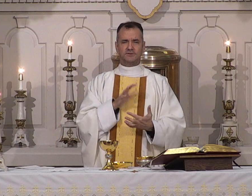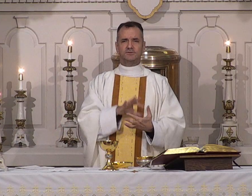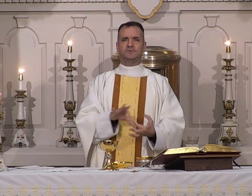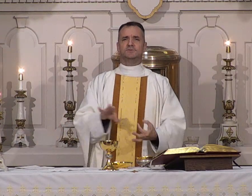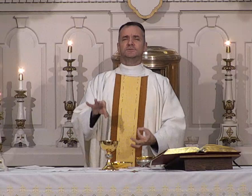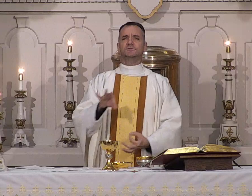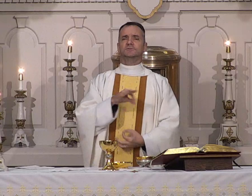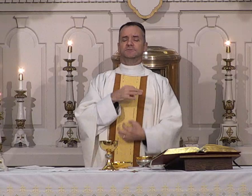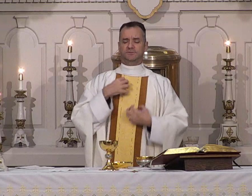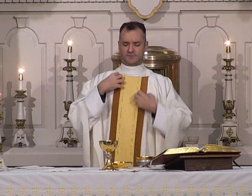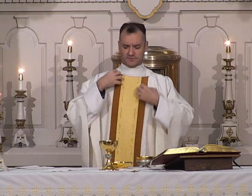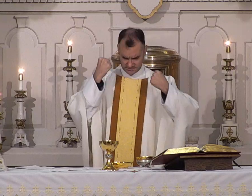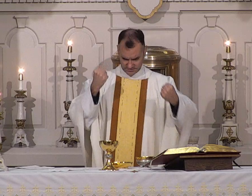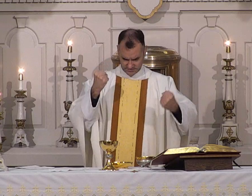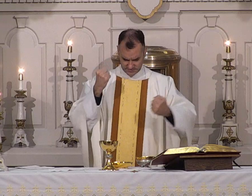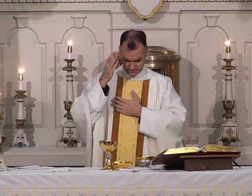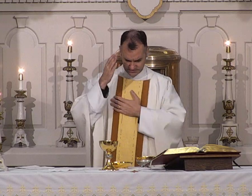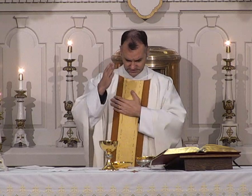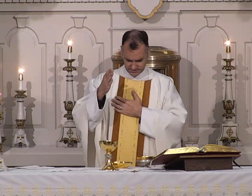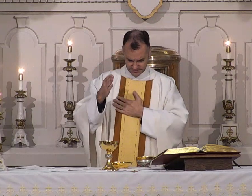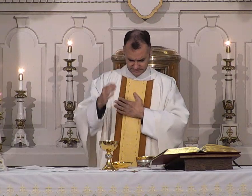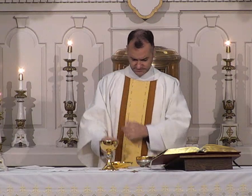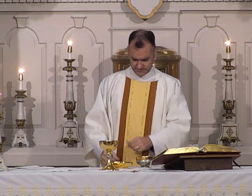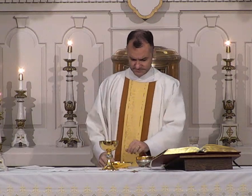soul shall be healed.